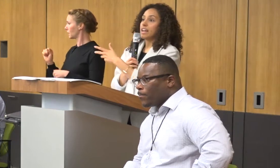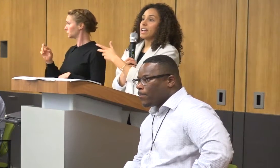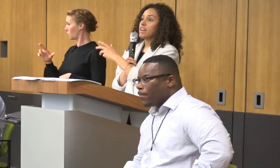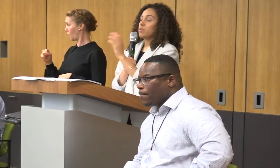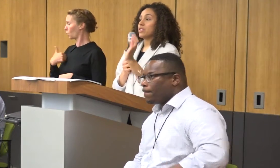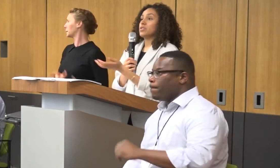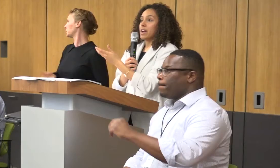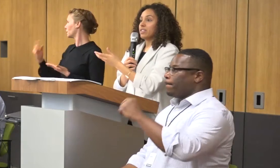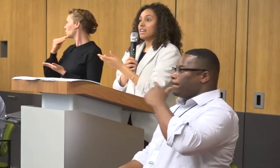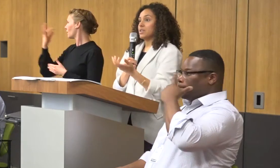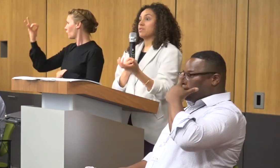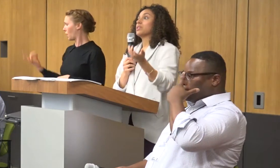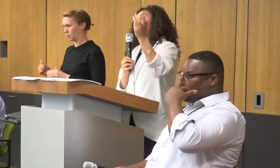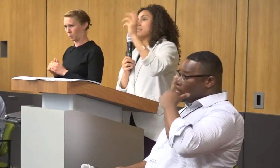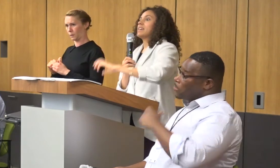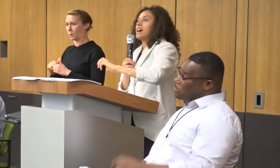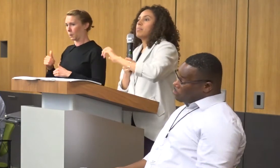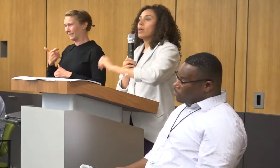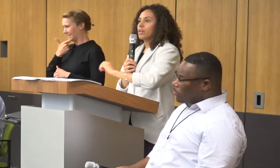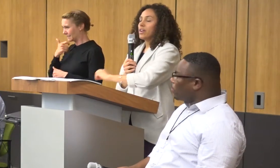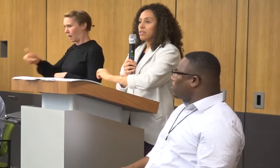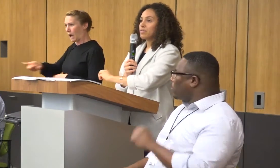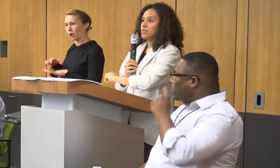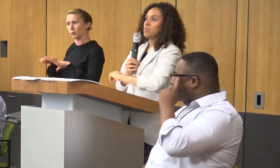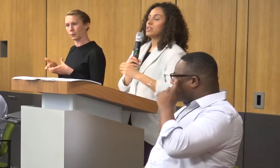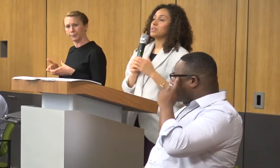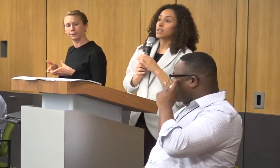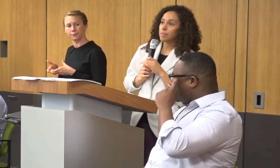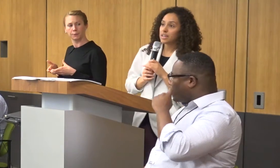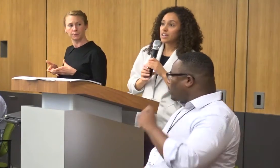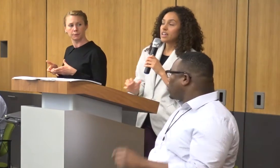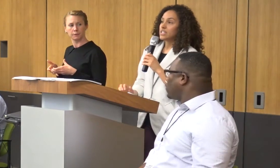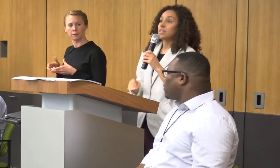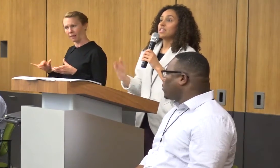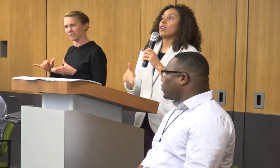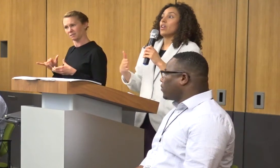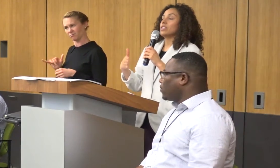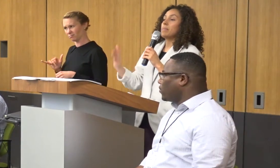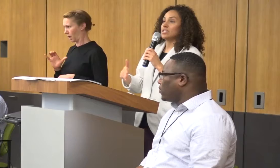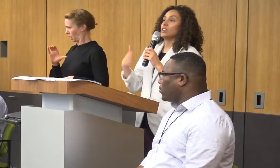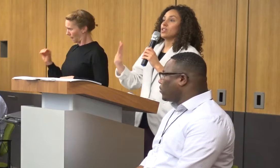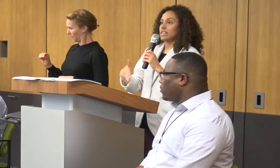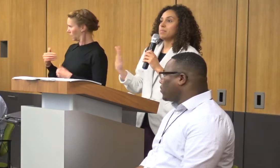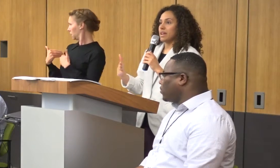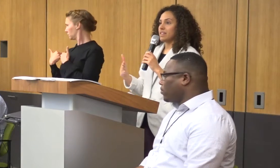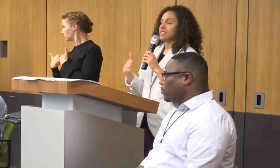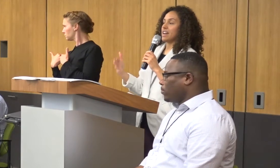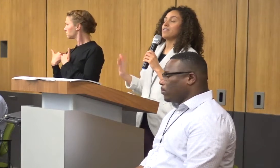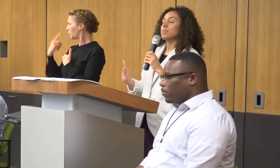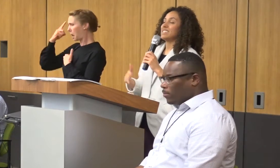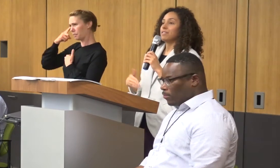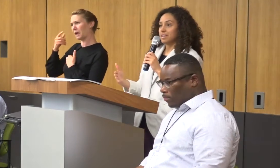every Friday with our new hire class, and we've really tried to make that a part of what we do as a company. So I think companies are starting to